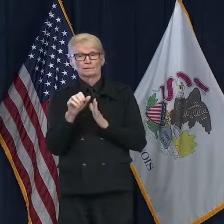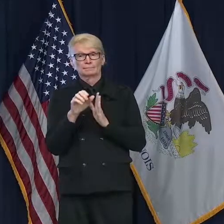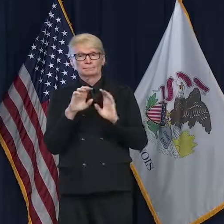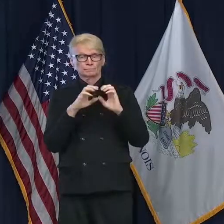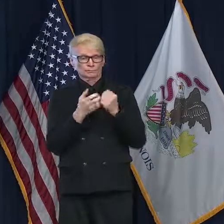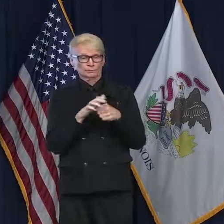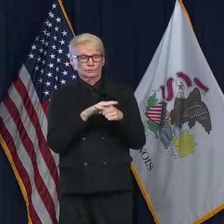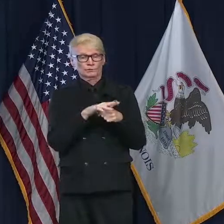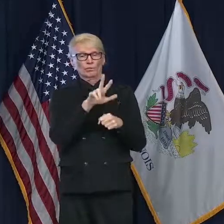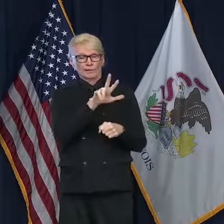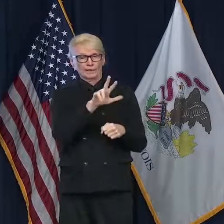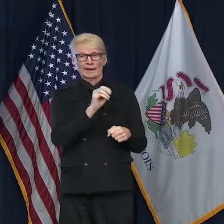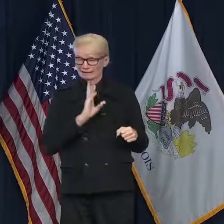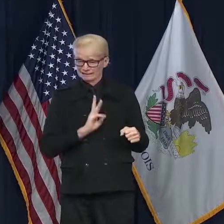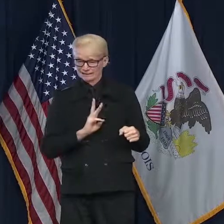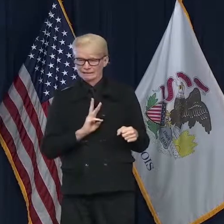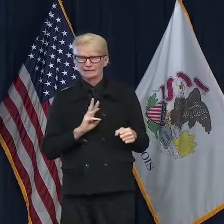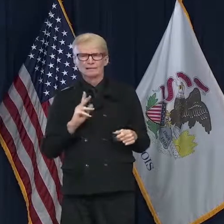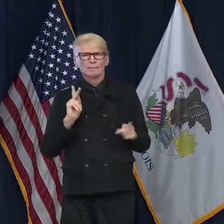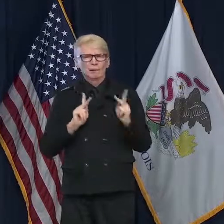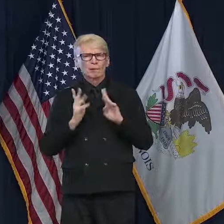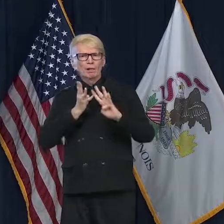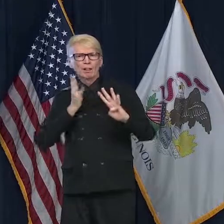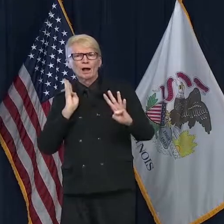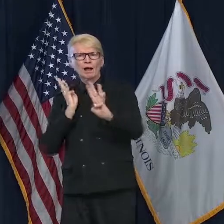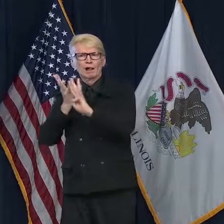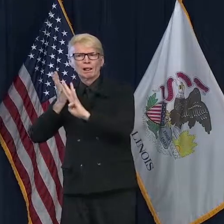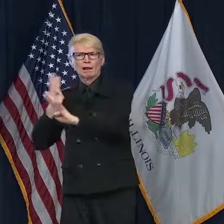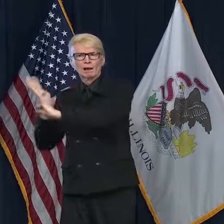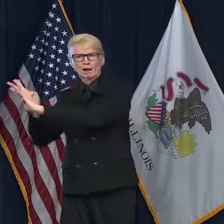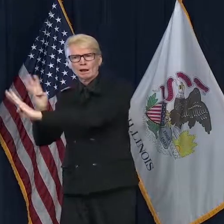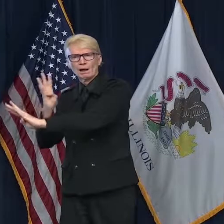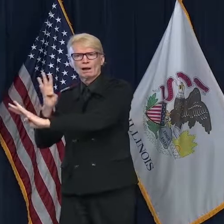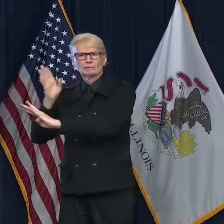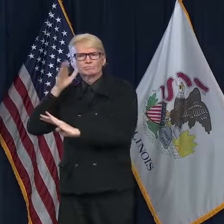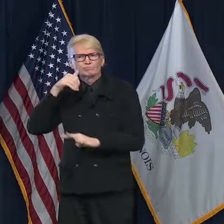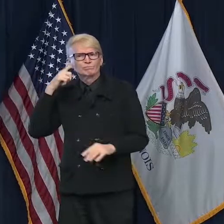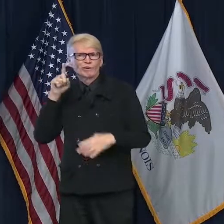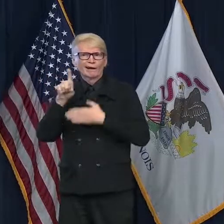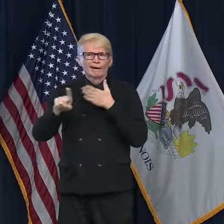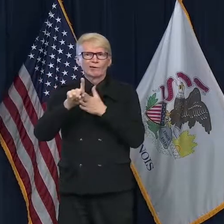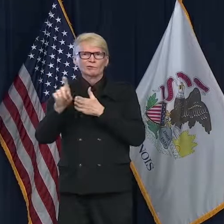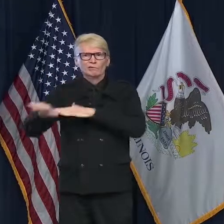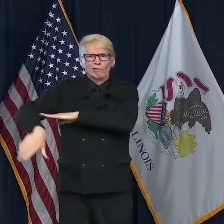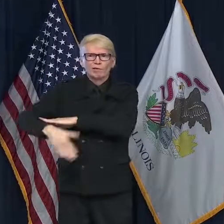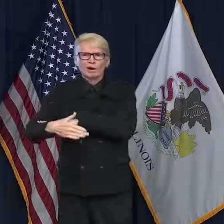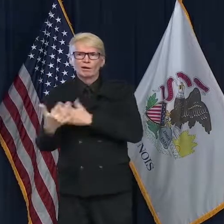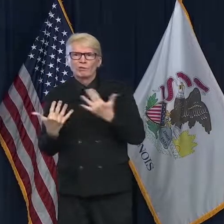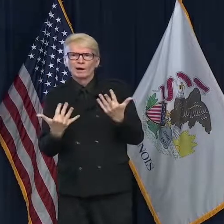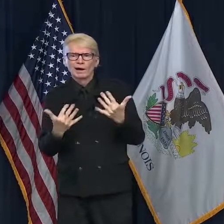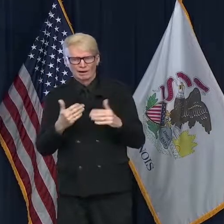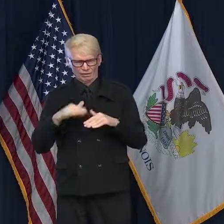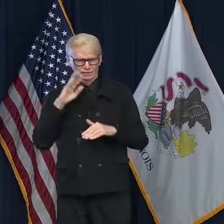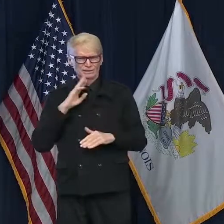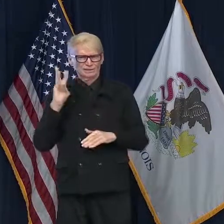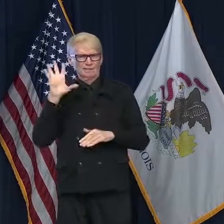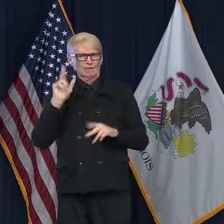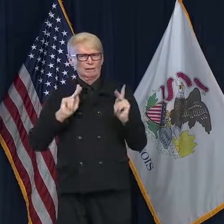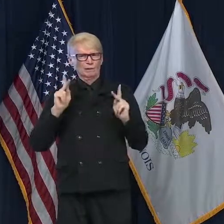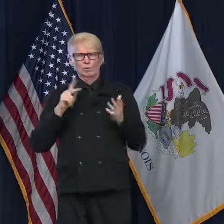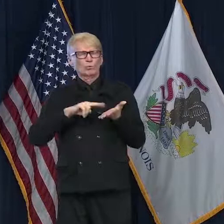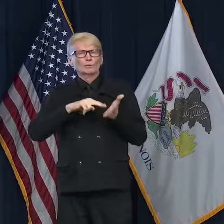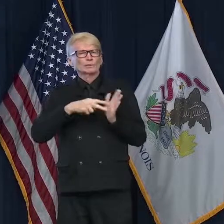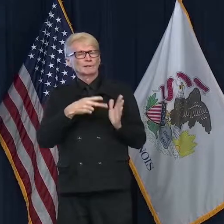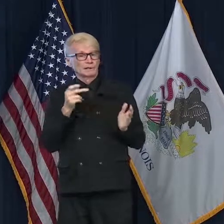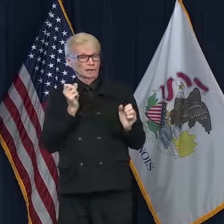people line up for hours and even spend the night to get a vaccine. Most of these are 65 and older community members. What is your reaction to seeing the long